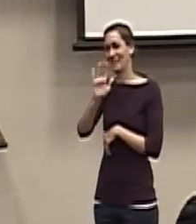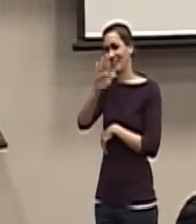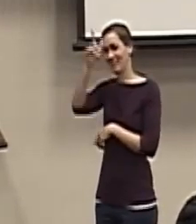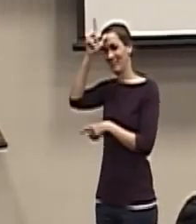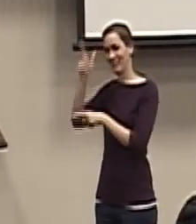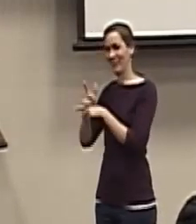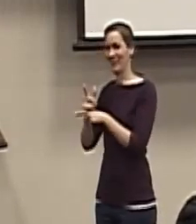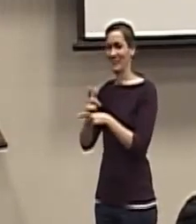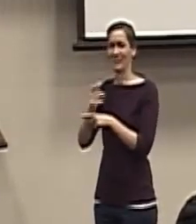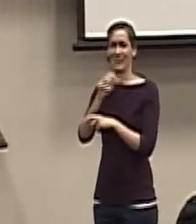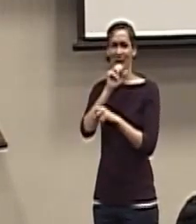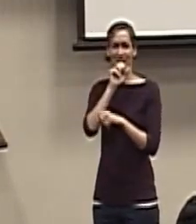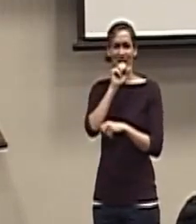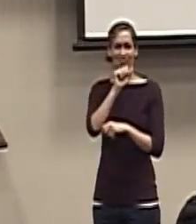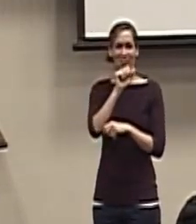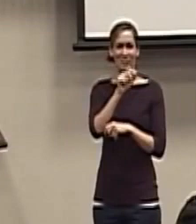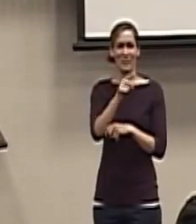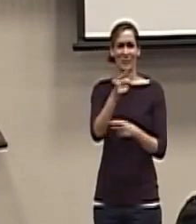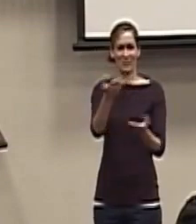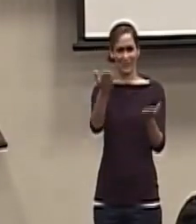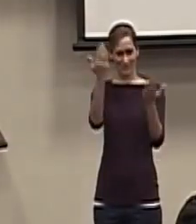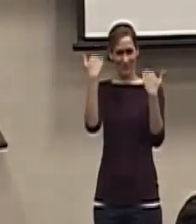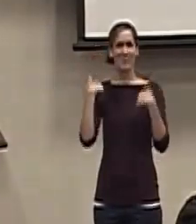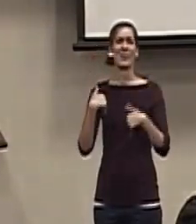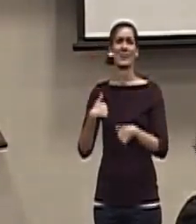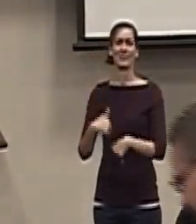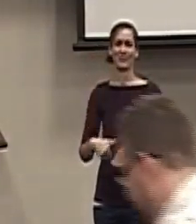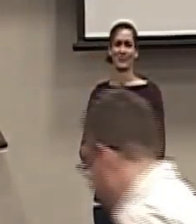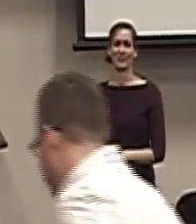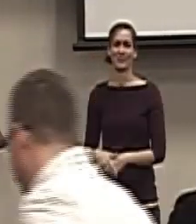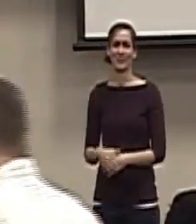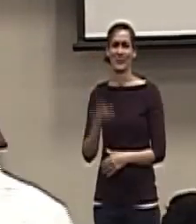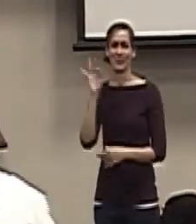brother. I'm excited to hear what you have to say to us. Come on up here, please.